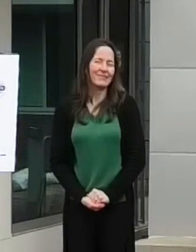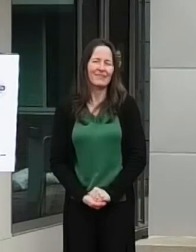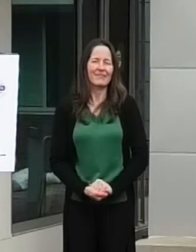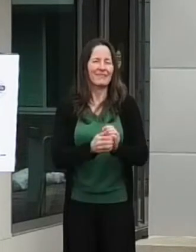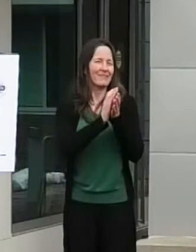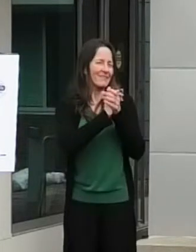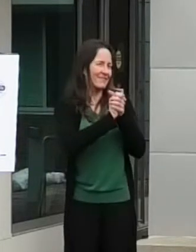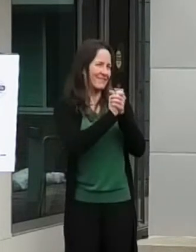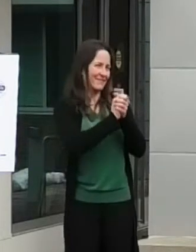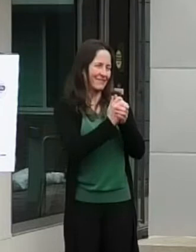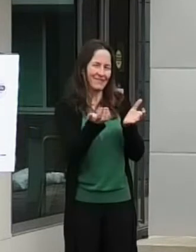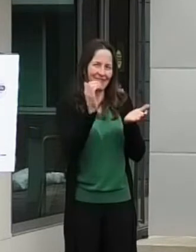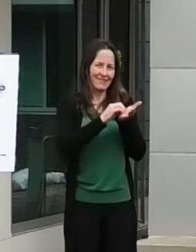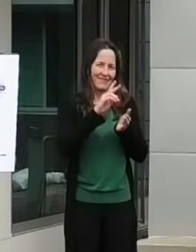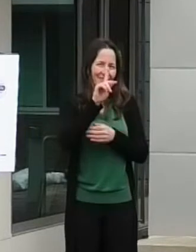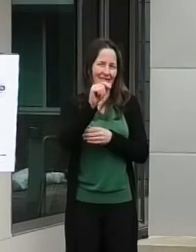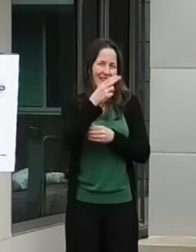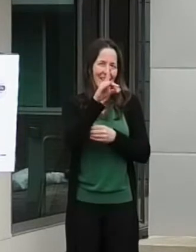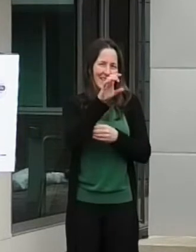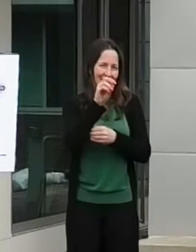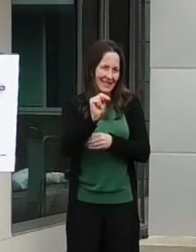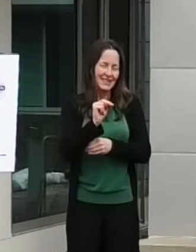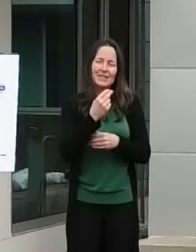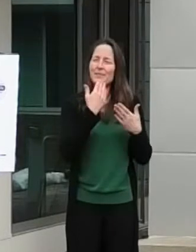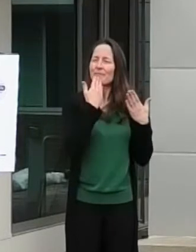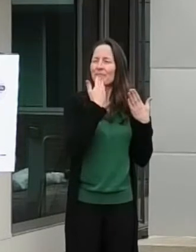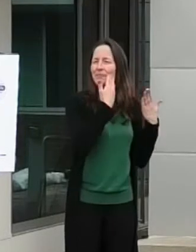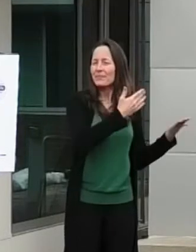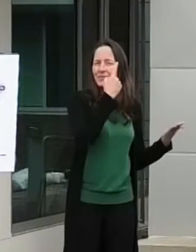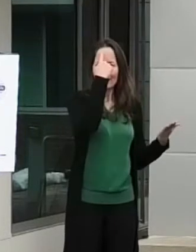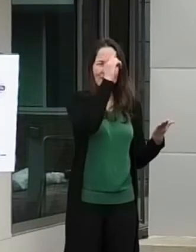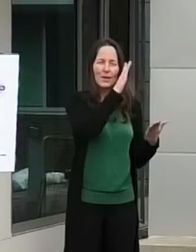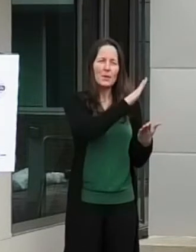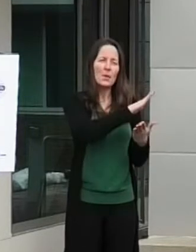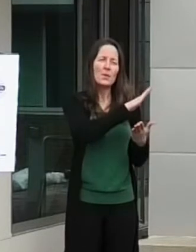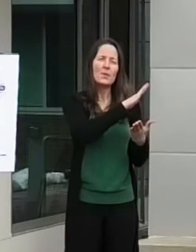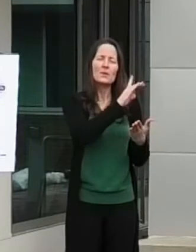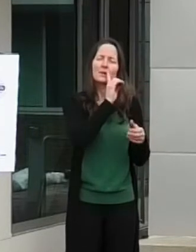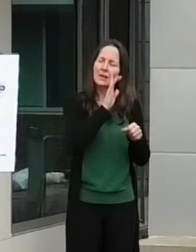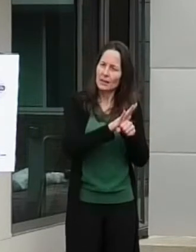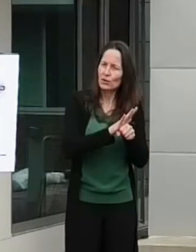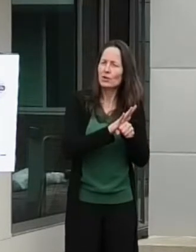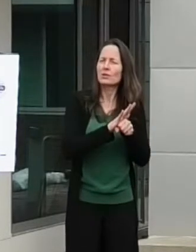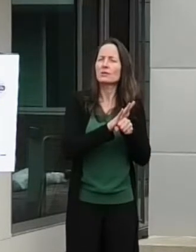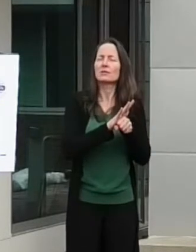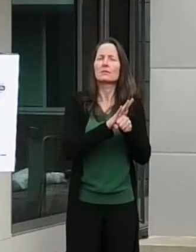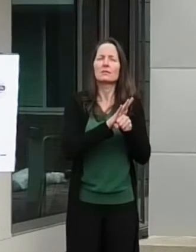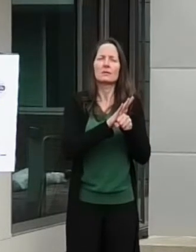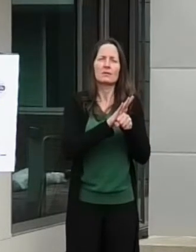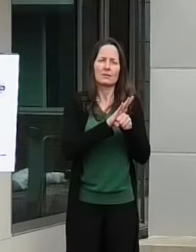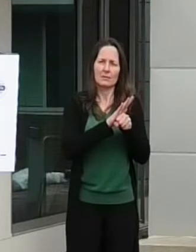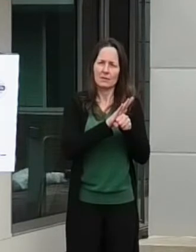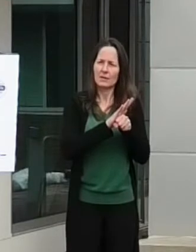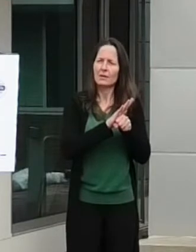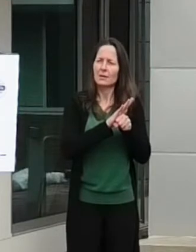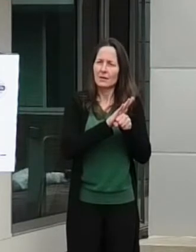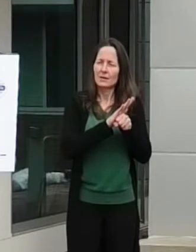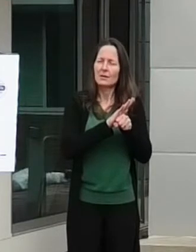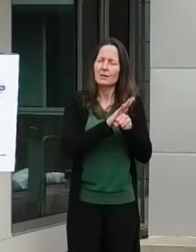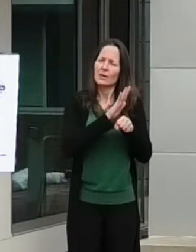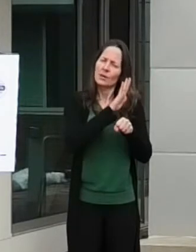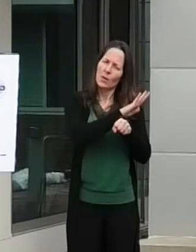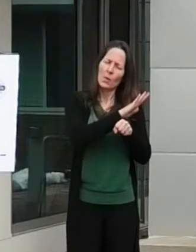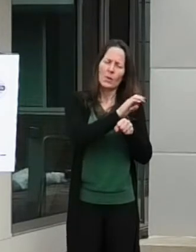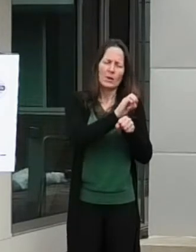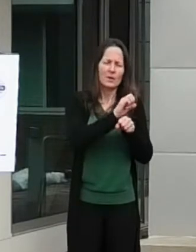Congratulations again, Kathleen, and thank you so much for your dedication and your commitment and